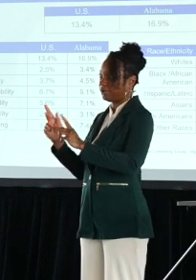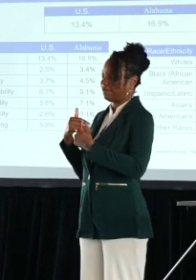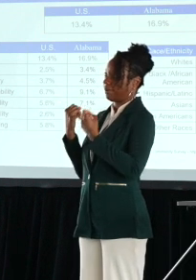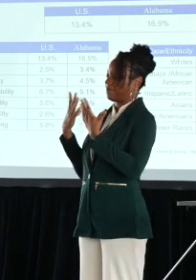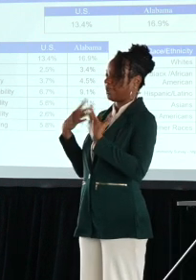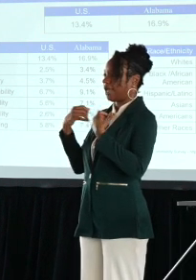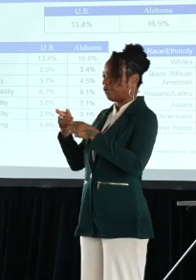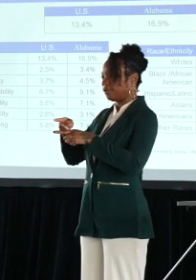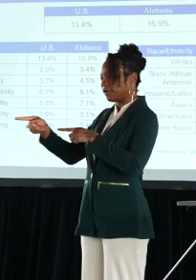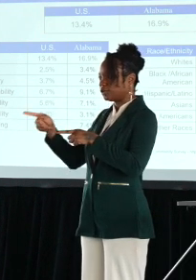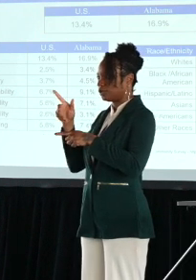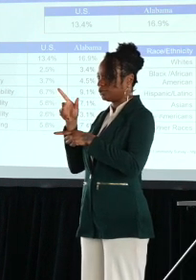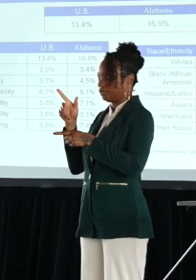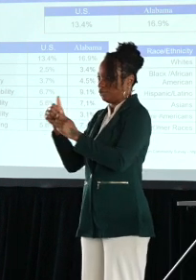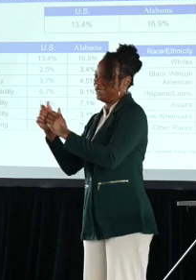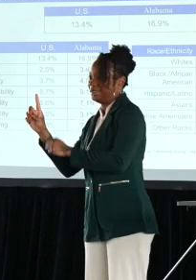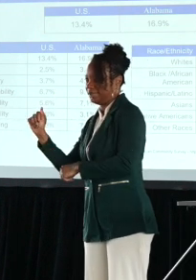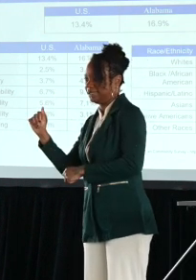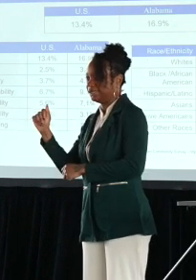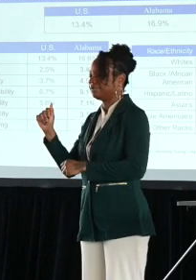lot of parents of people with disabilities and